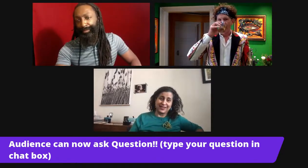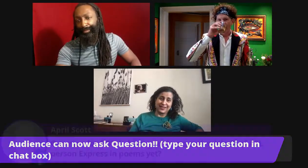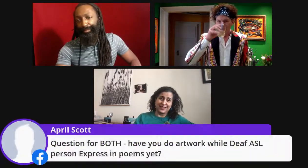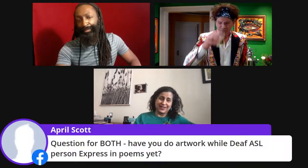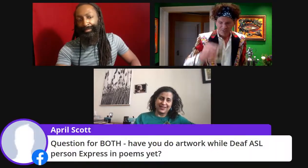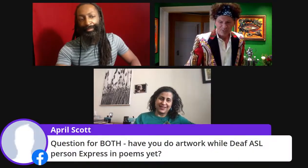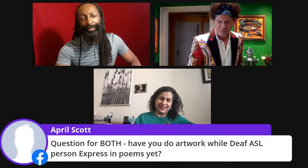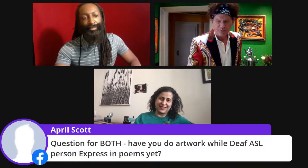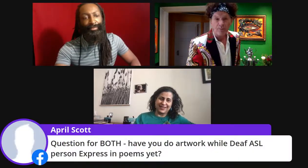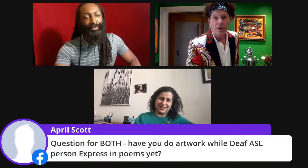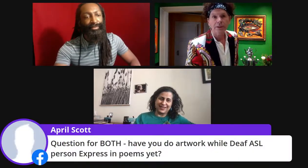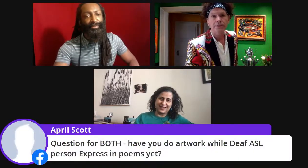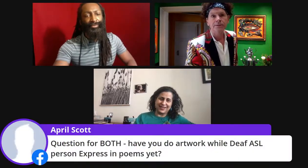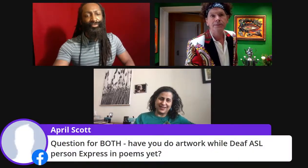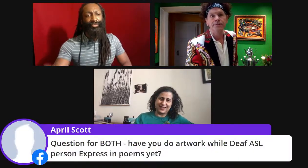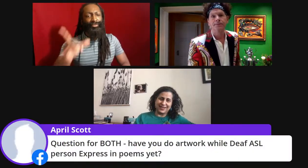That's so true.